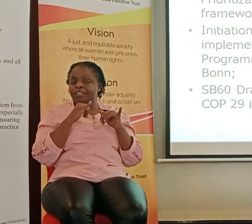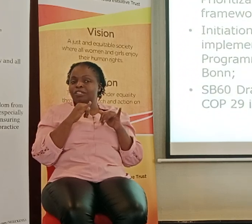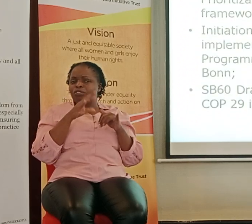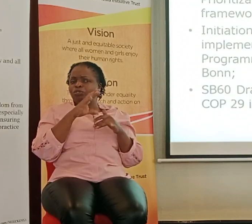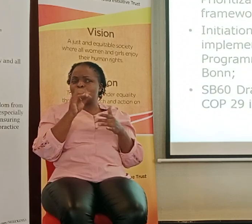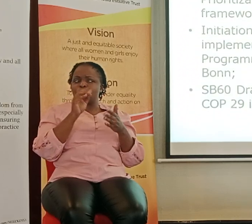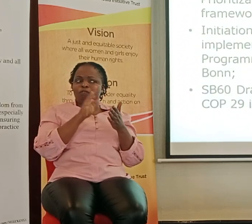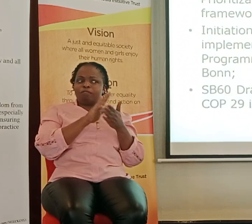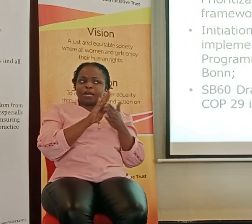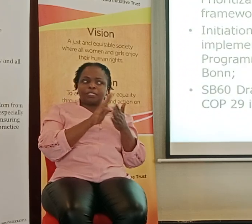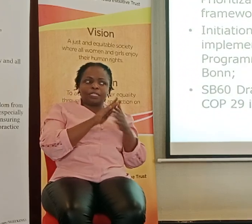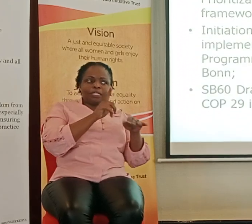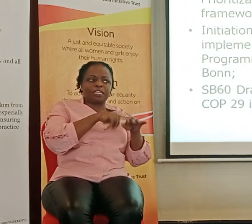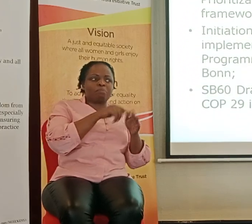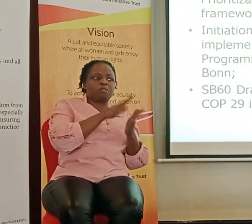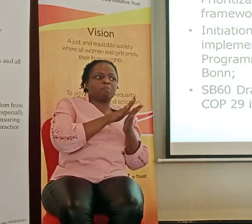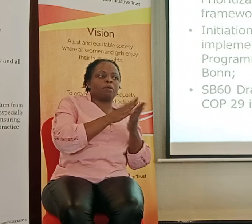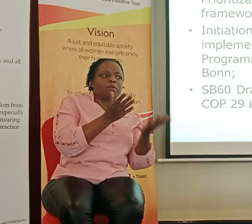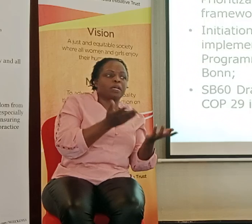am I beyond?